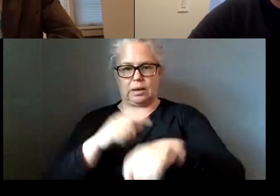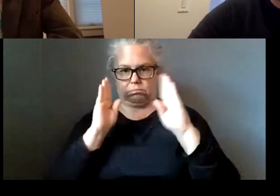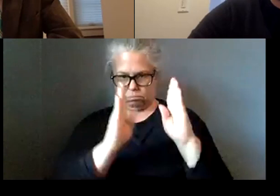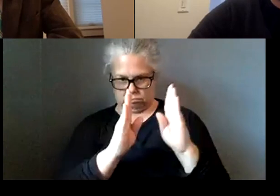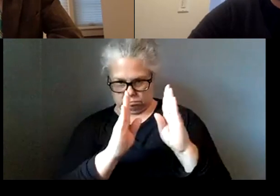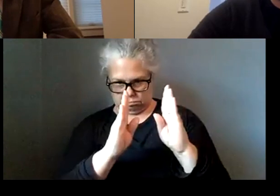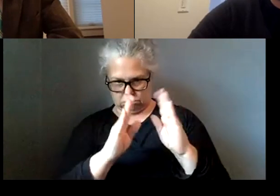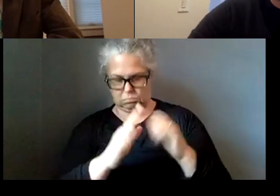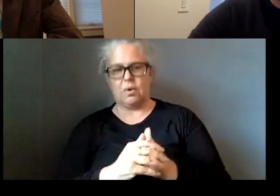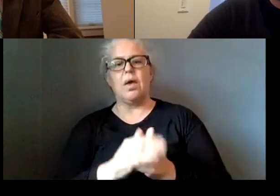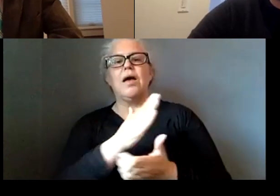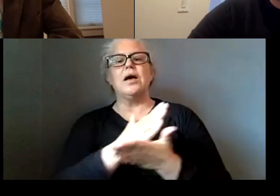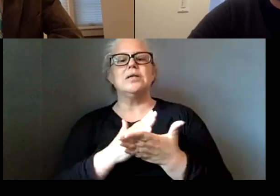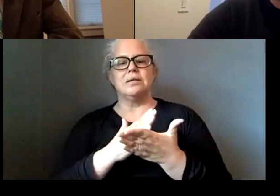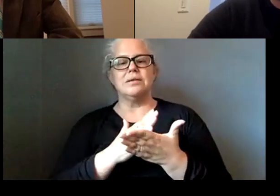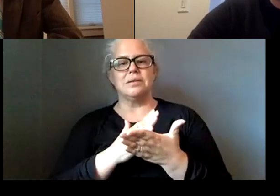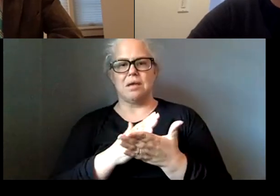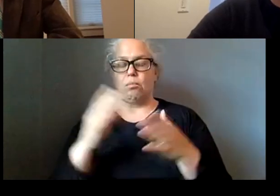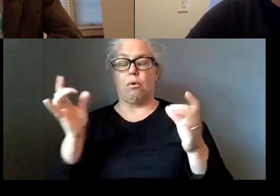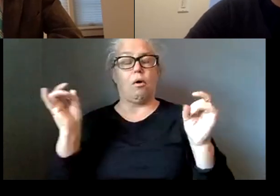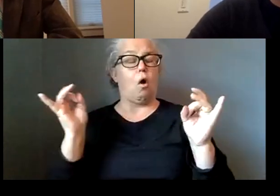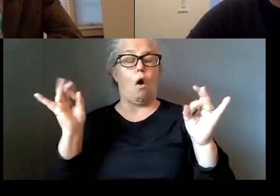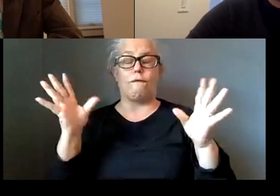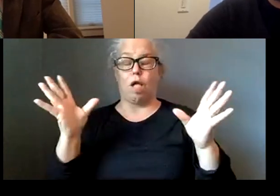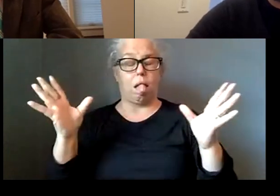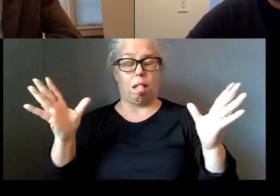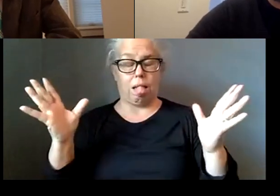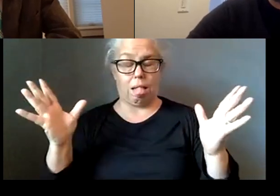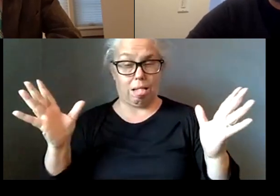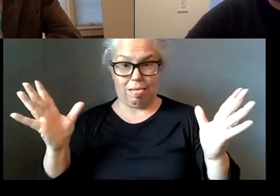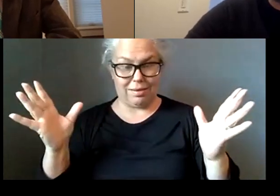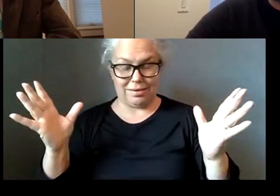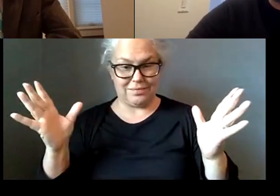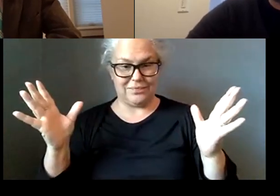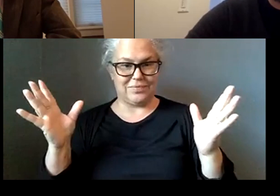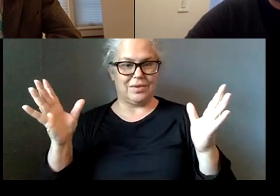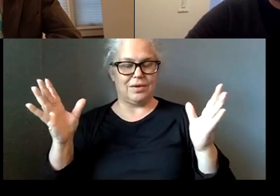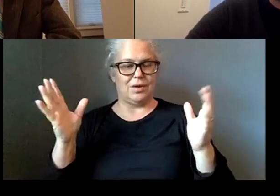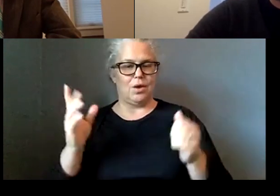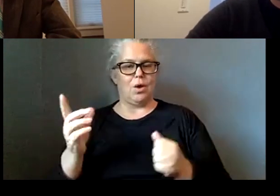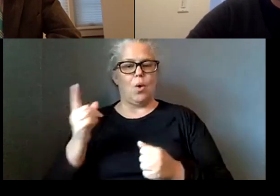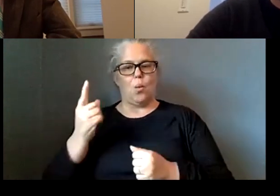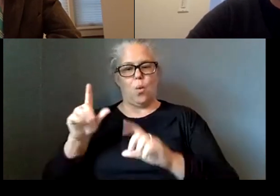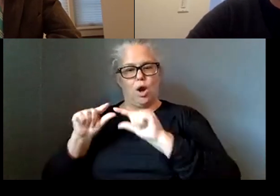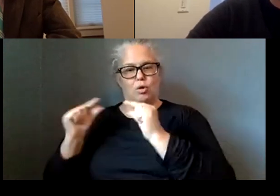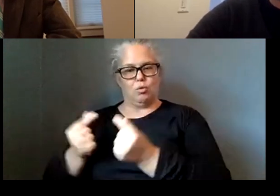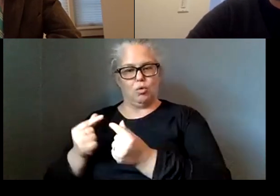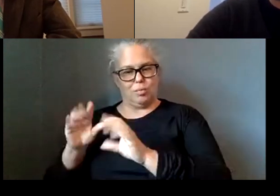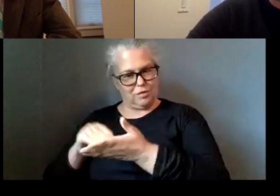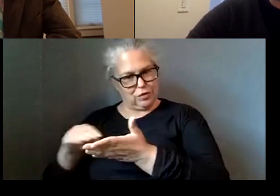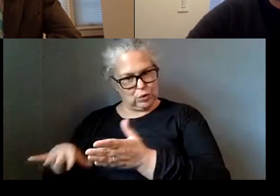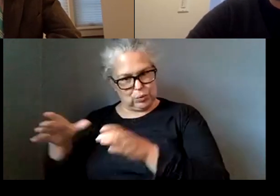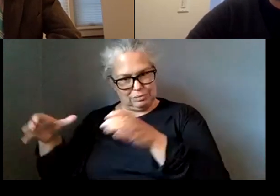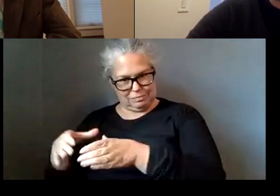and some of it was pretty awful. A particular group of students